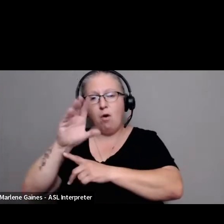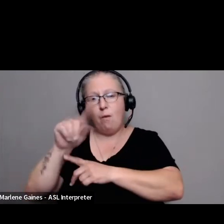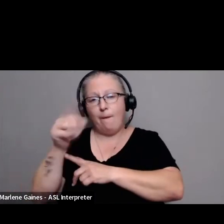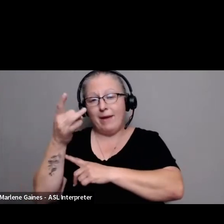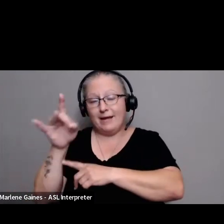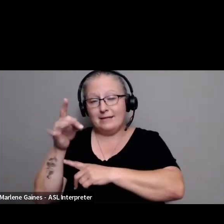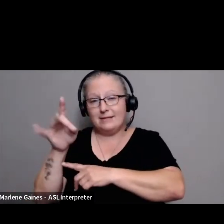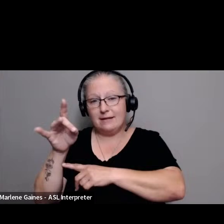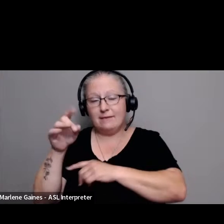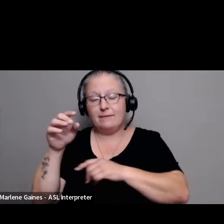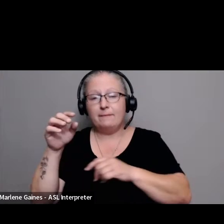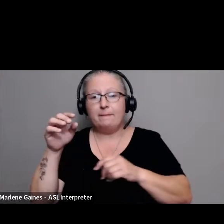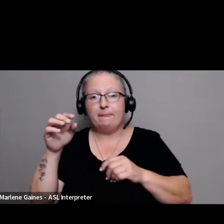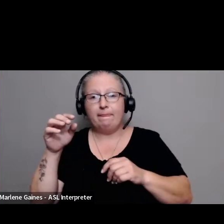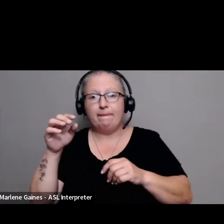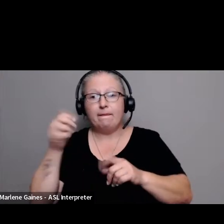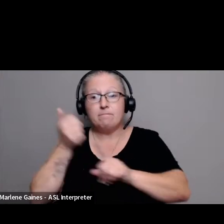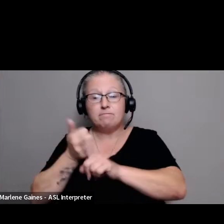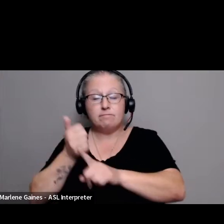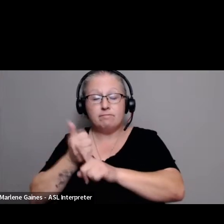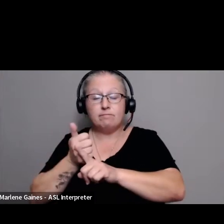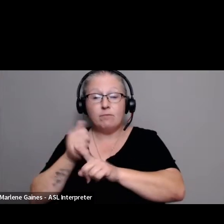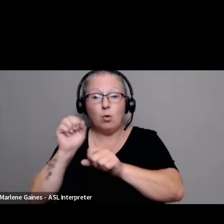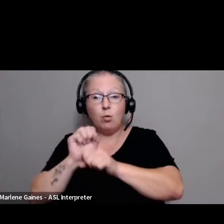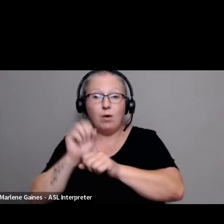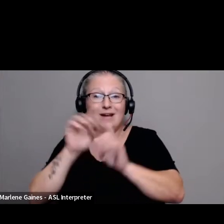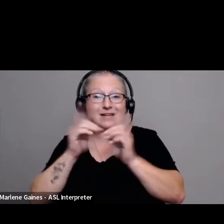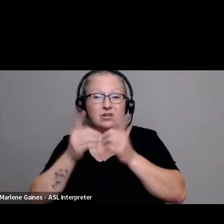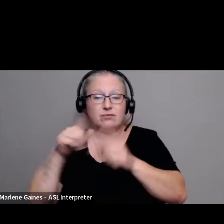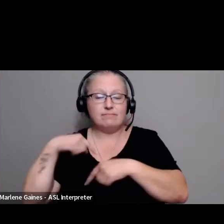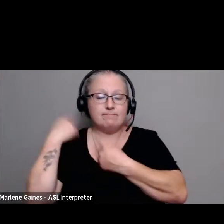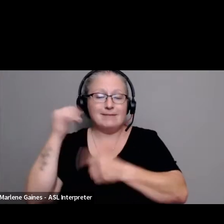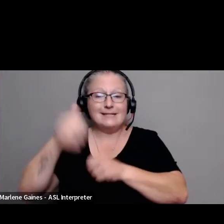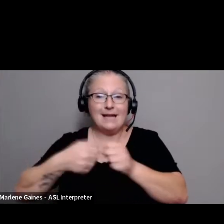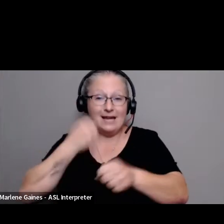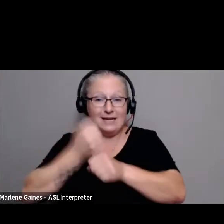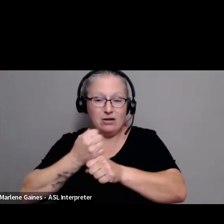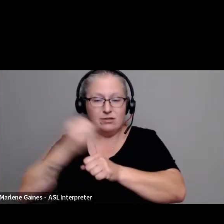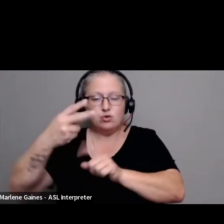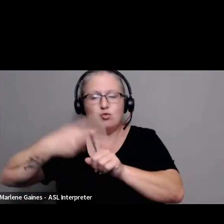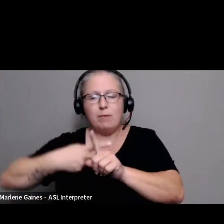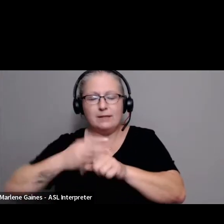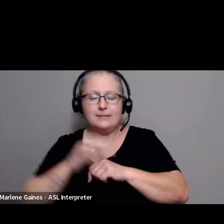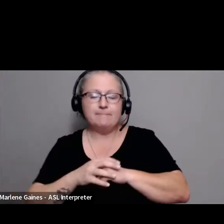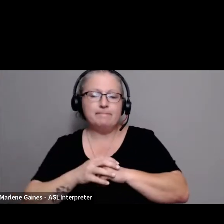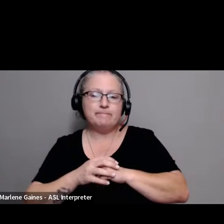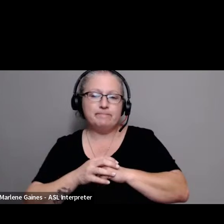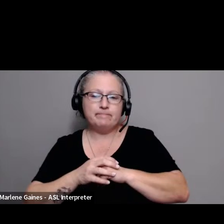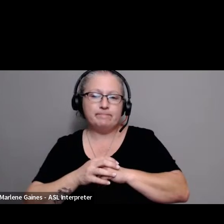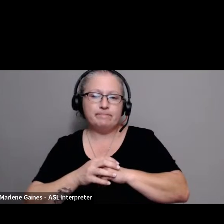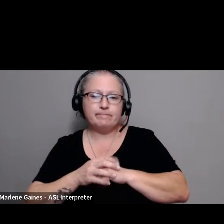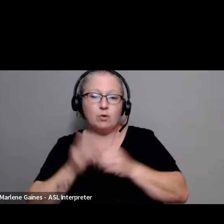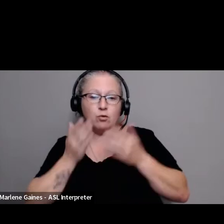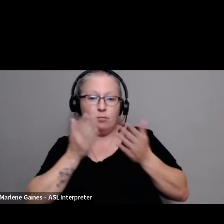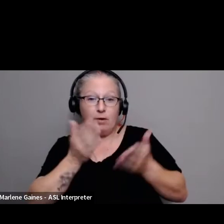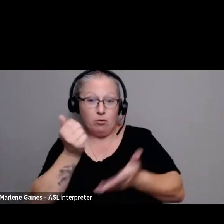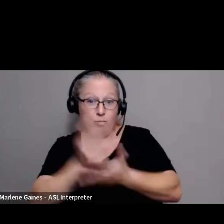18th. She has been with the district for 10 years and 2 months. Recommend